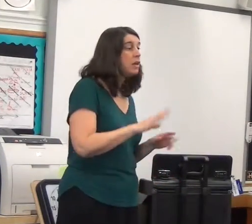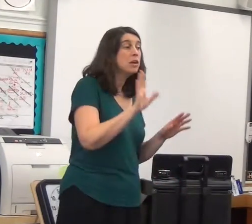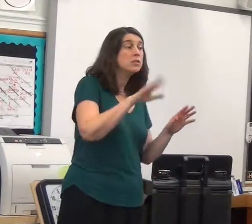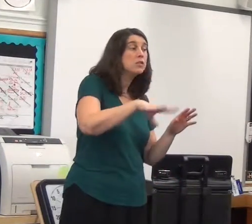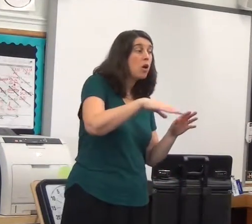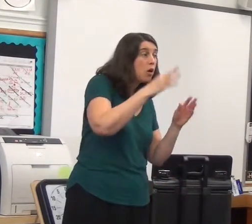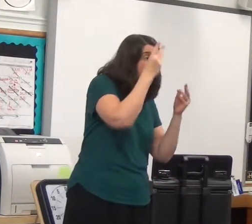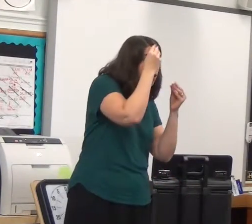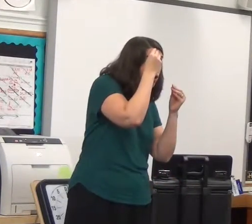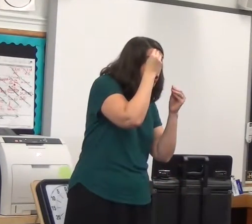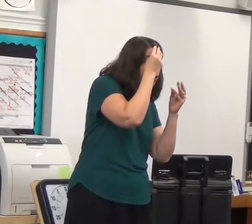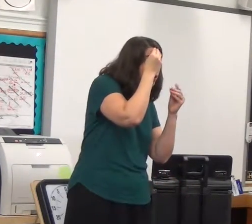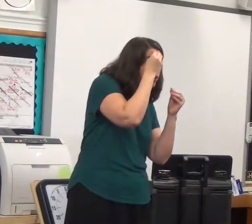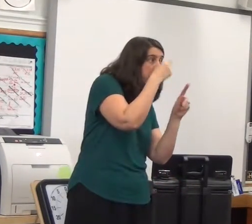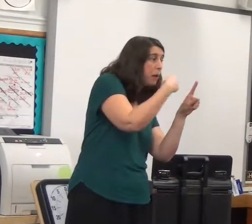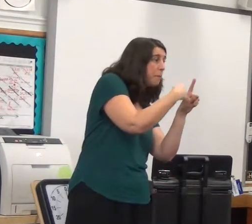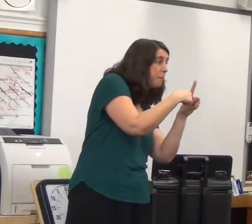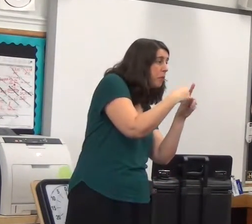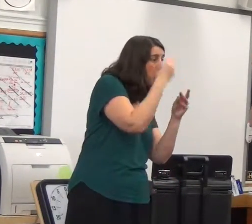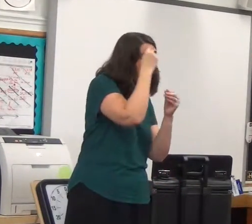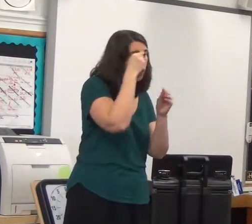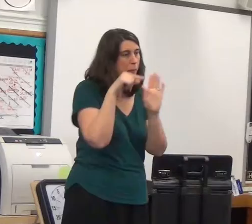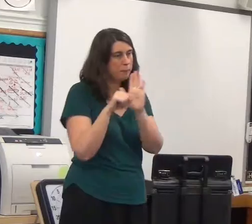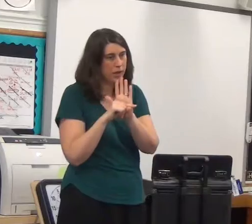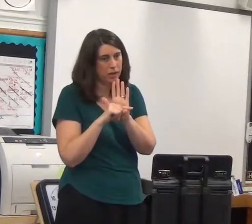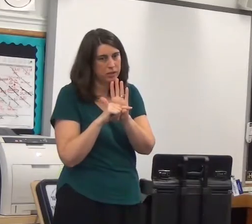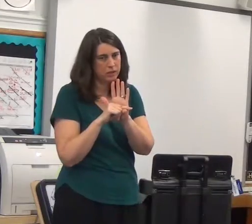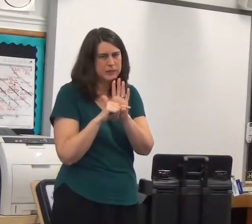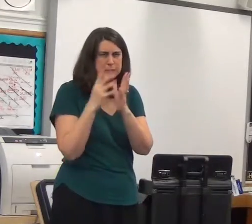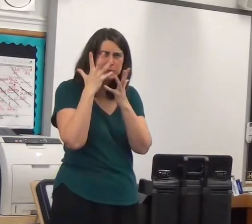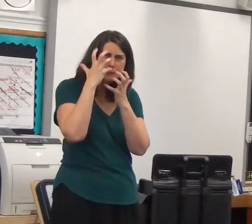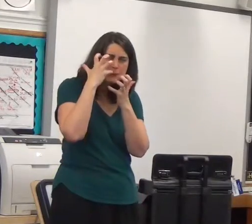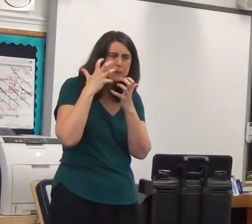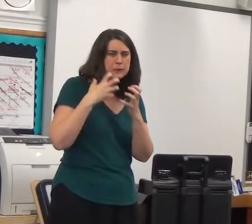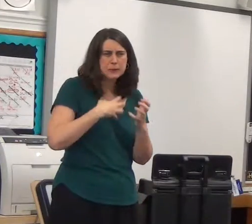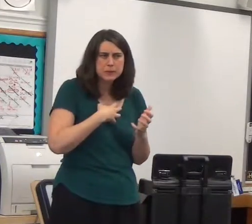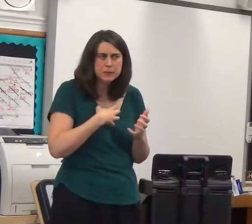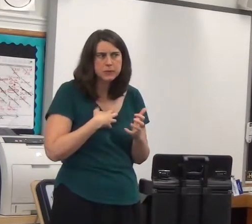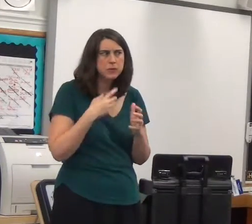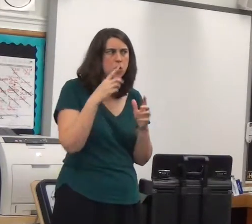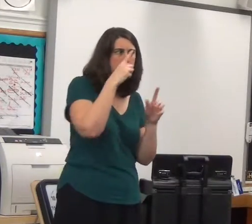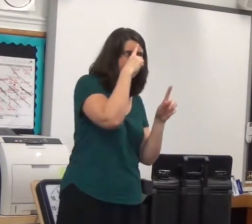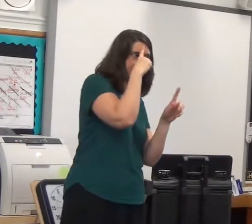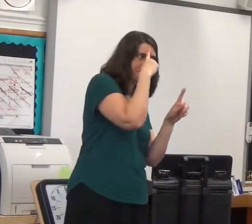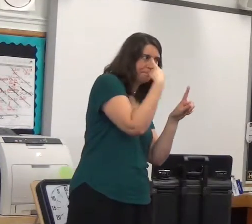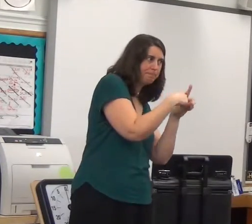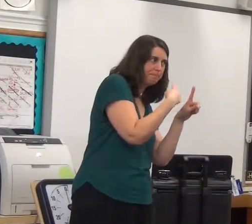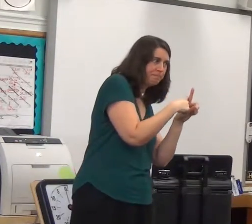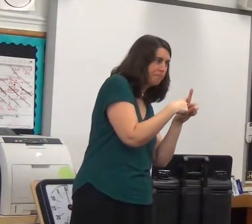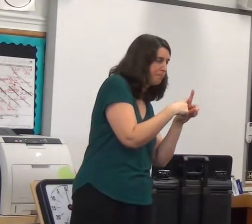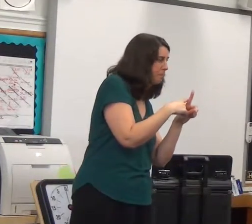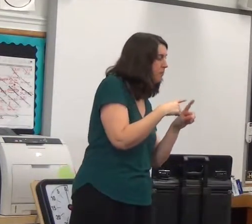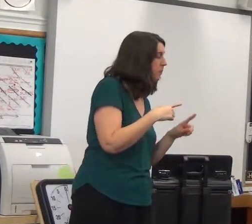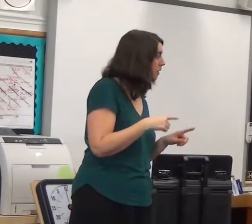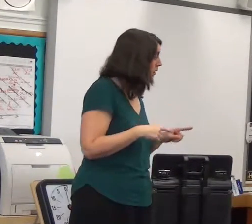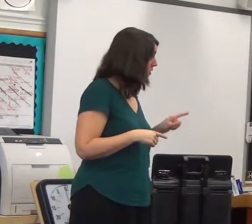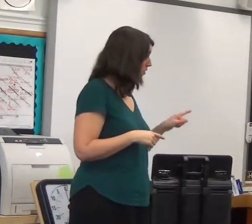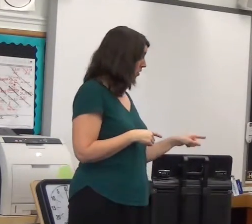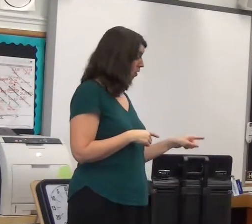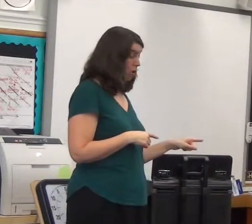on the good things. We can focus on the wonder and the beauty and the surprise of everything. What this